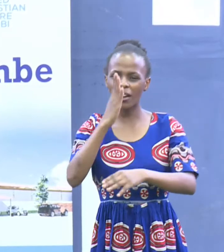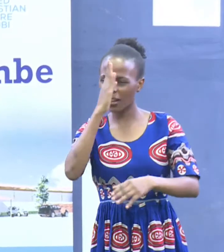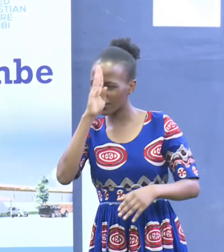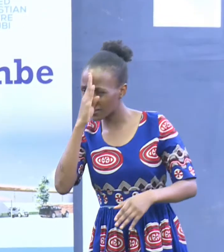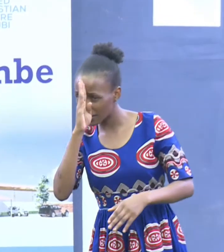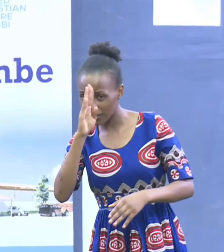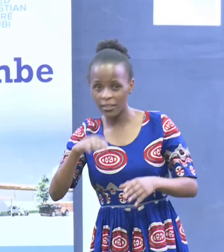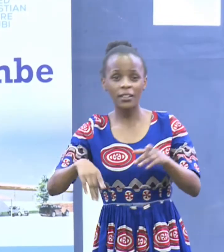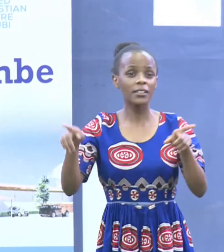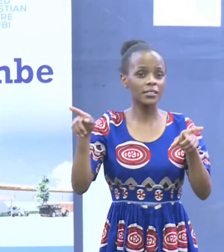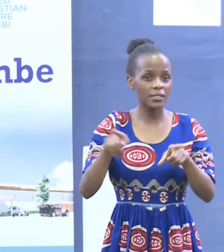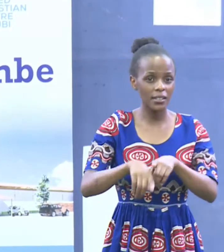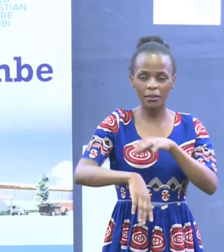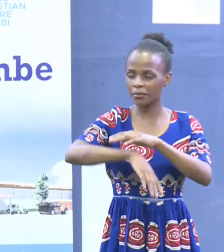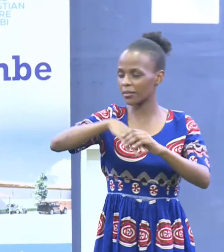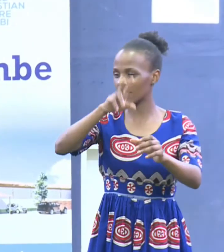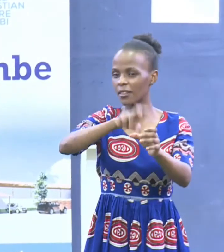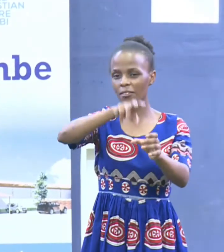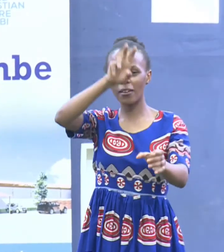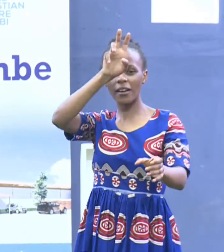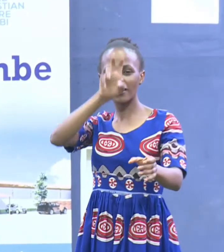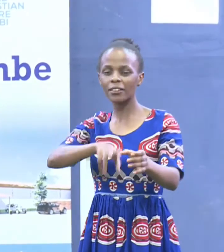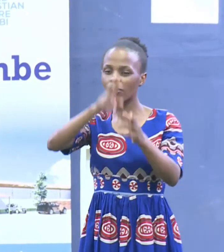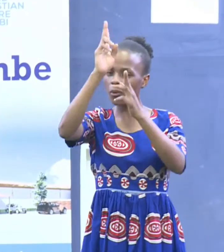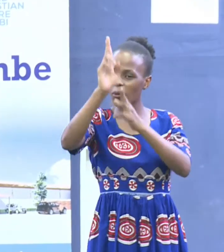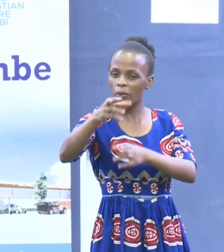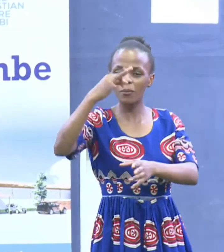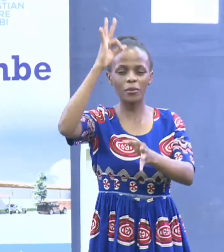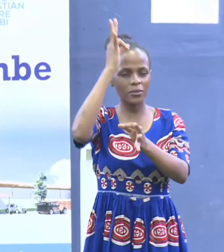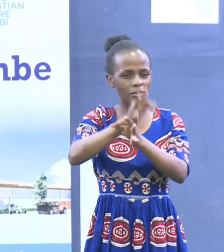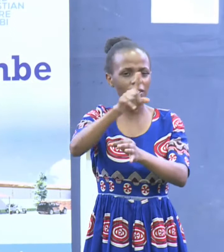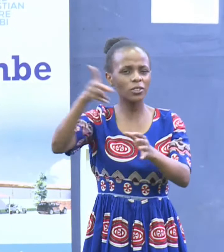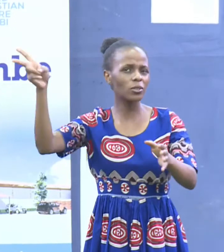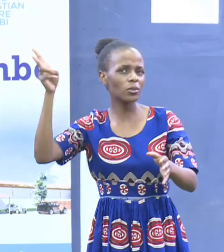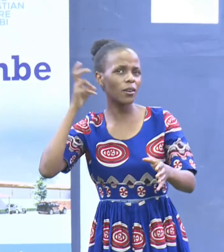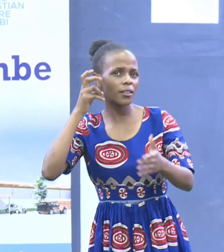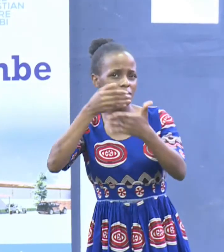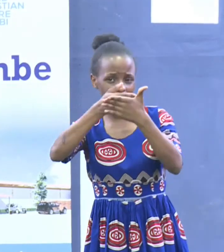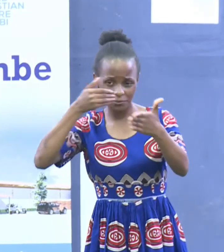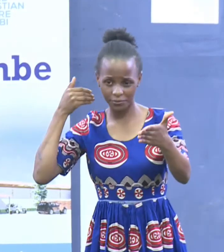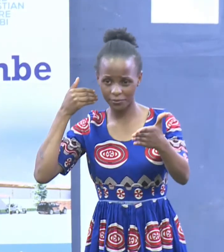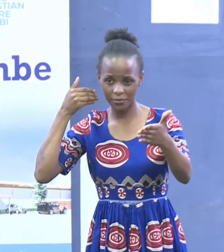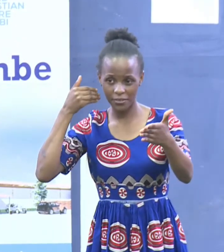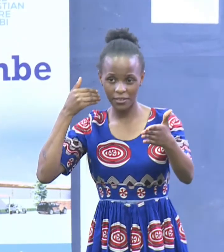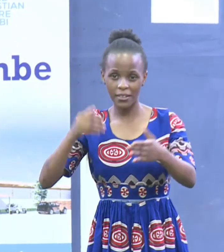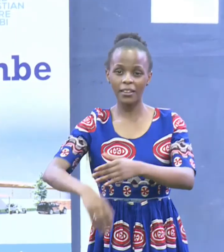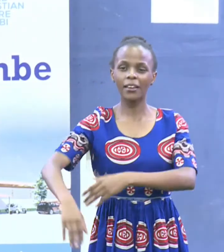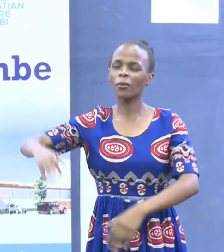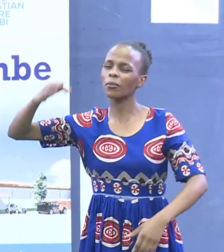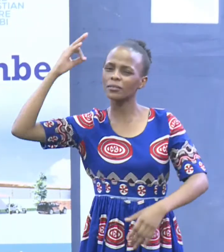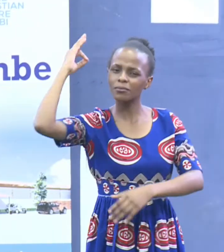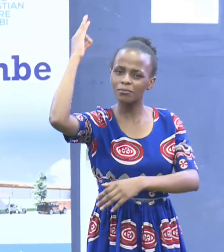steadfast, and are not moved away from the hope of the gospel which you